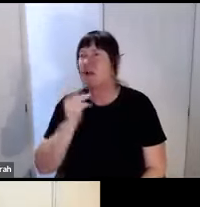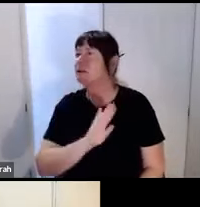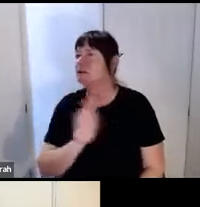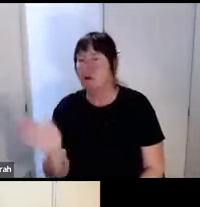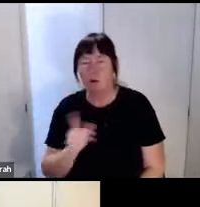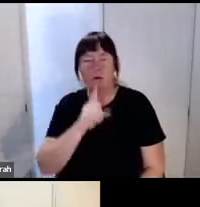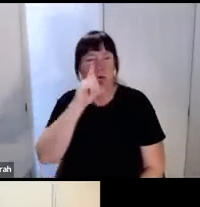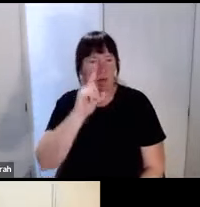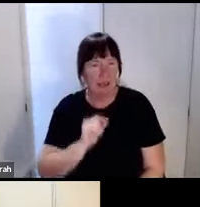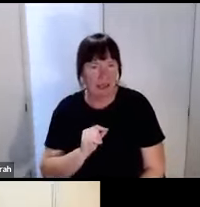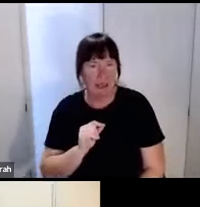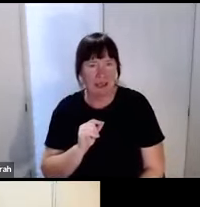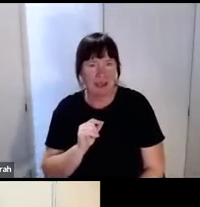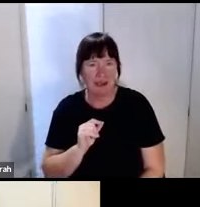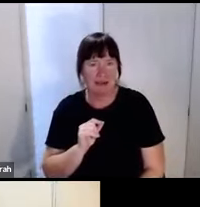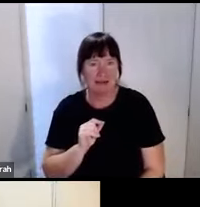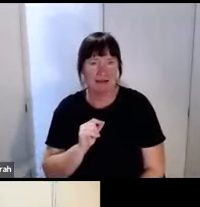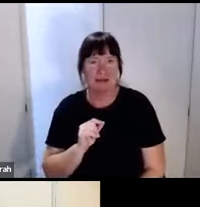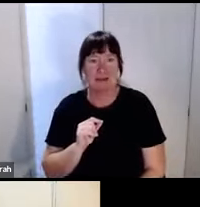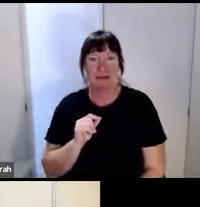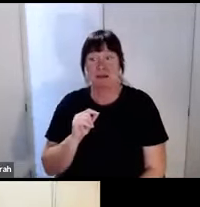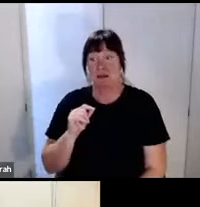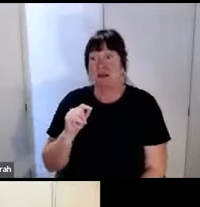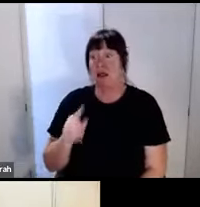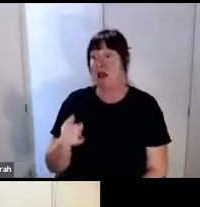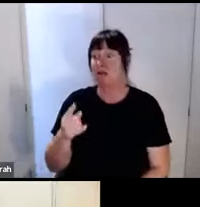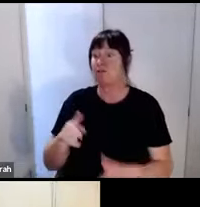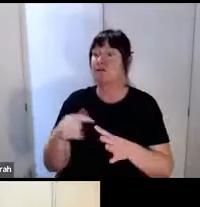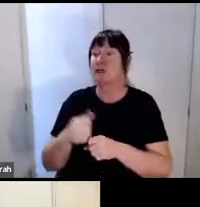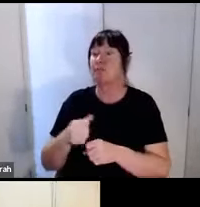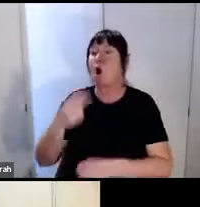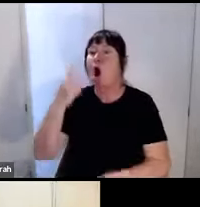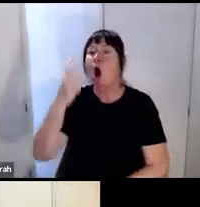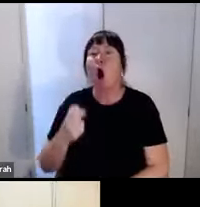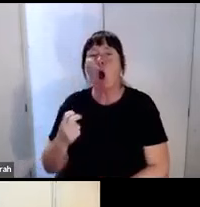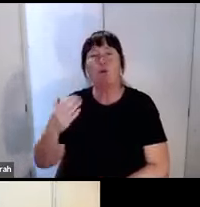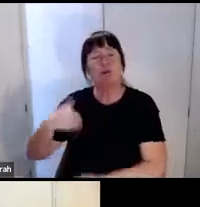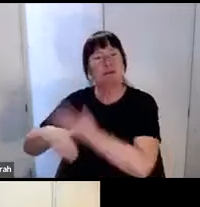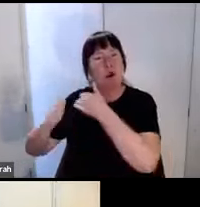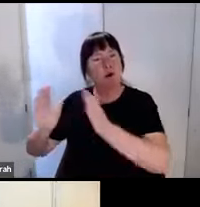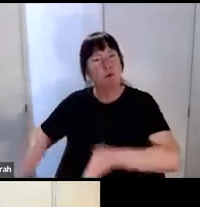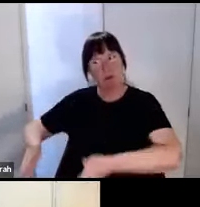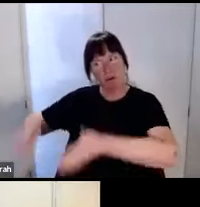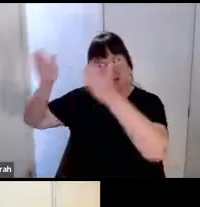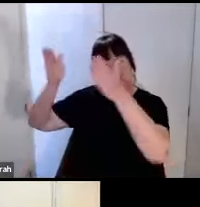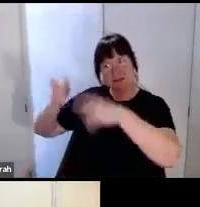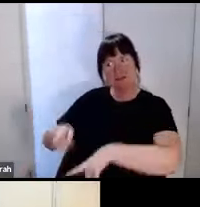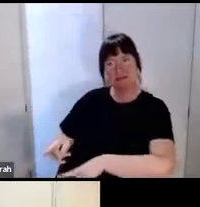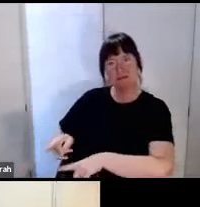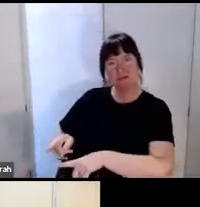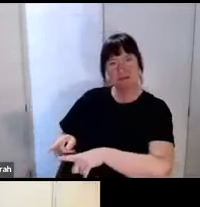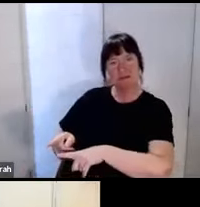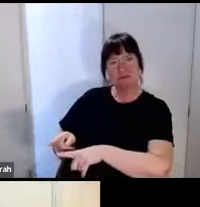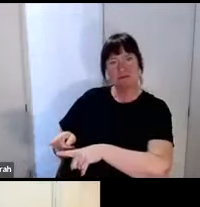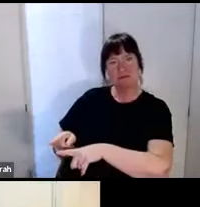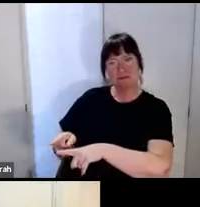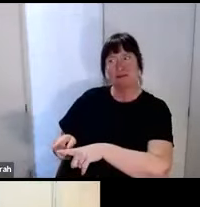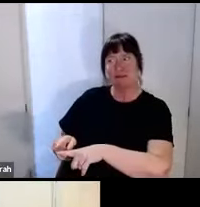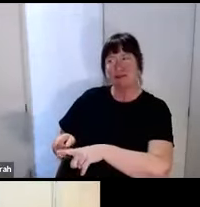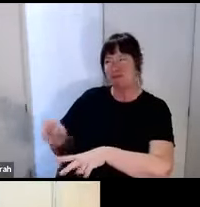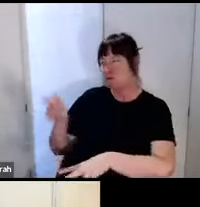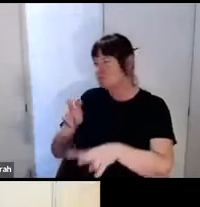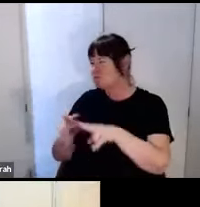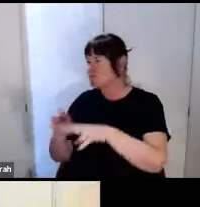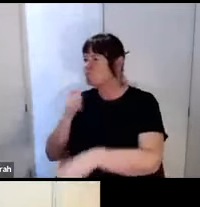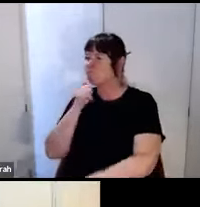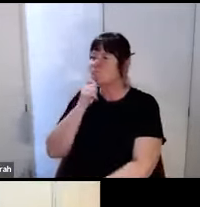a lot of historical buildings, for example, and you'll find the most amazing solutions, you